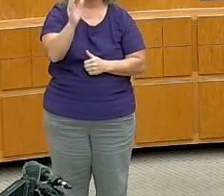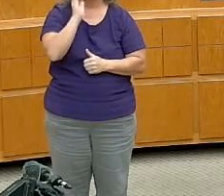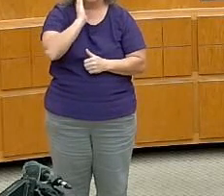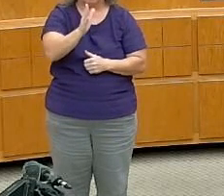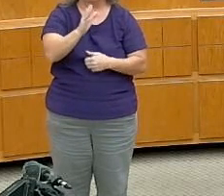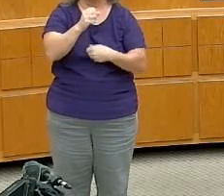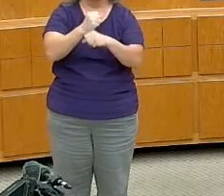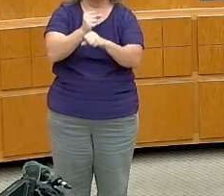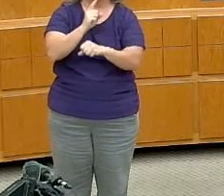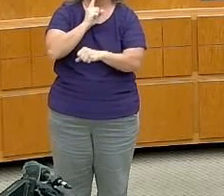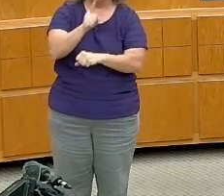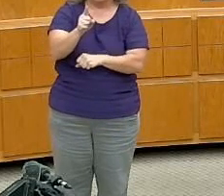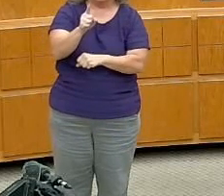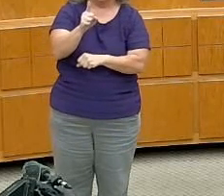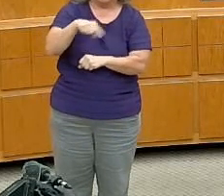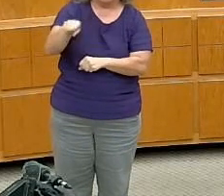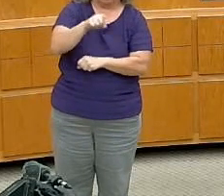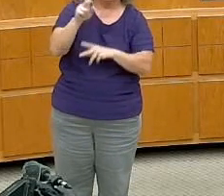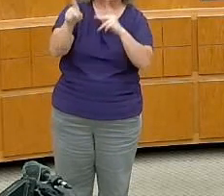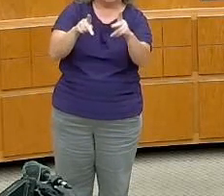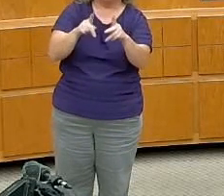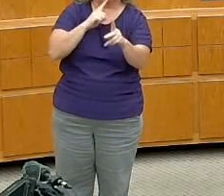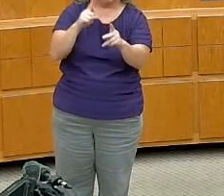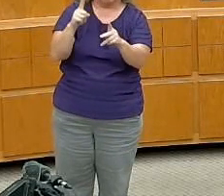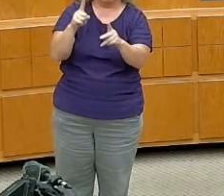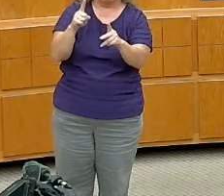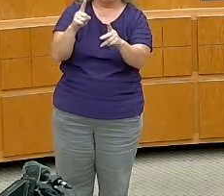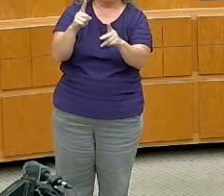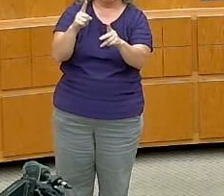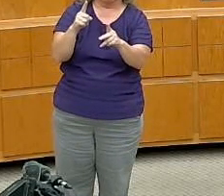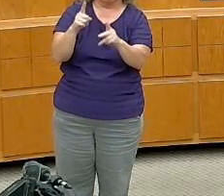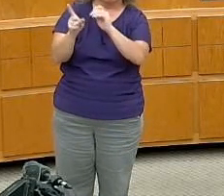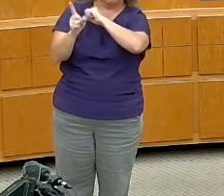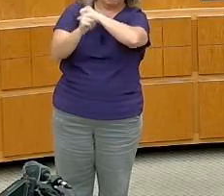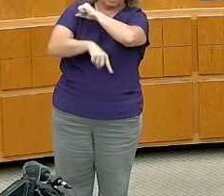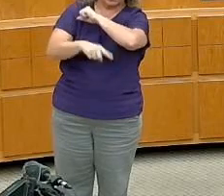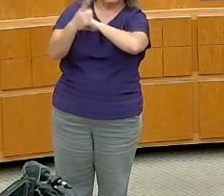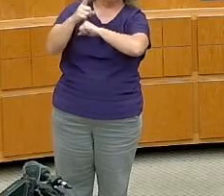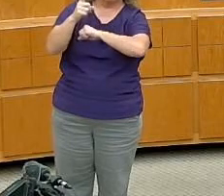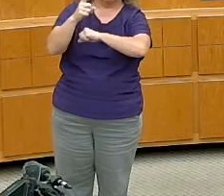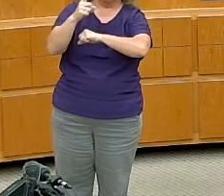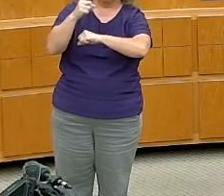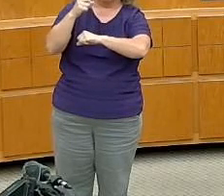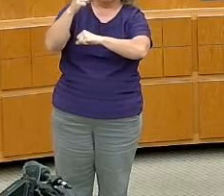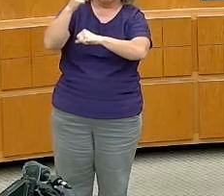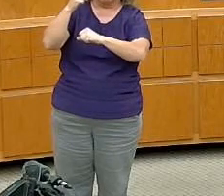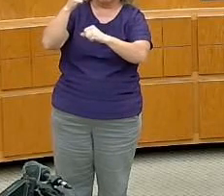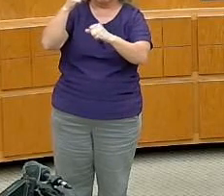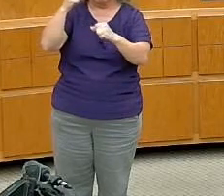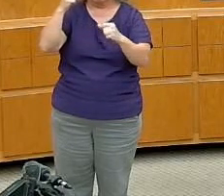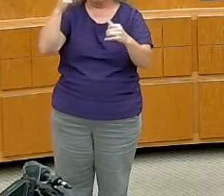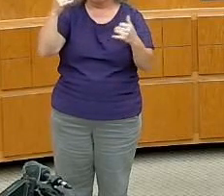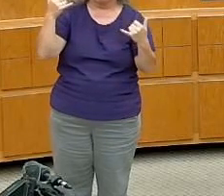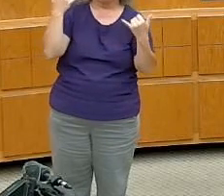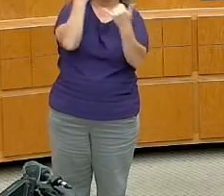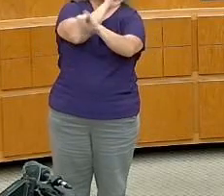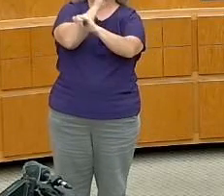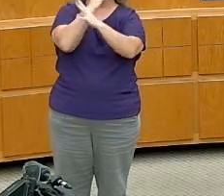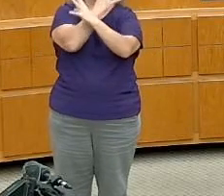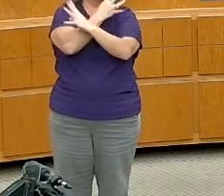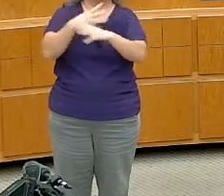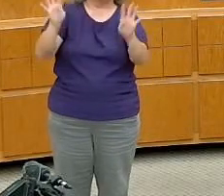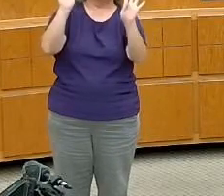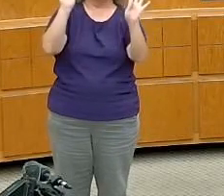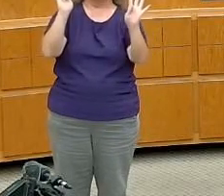certain that those people are held responsible for their reckless and complete wanton disregard